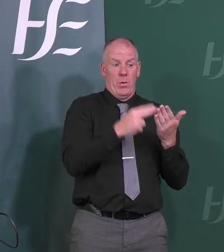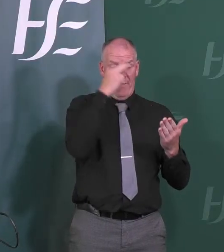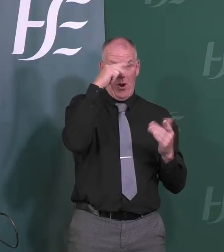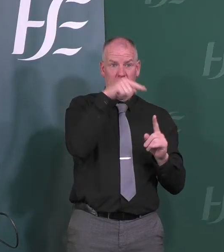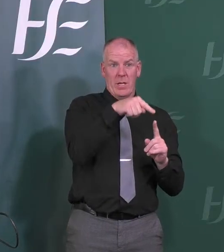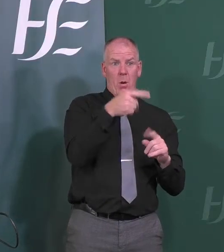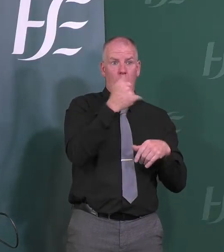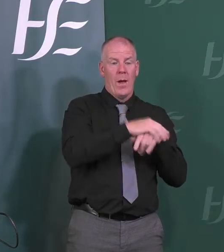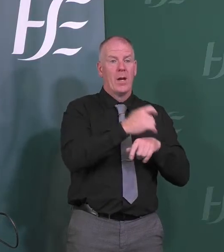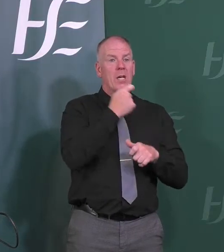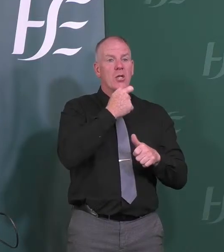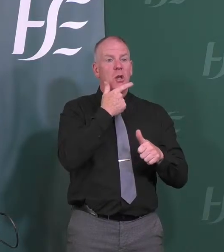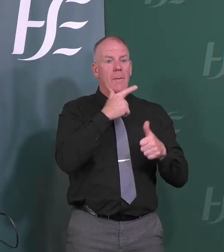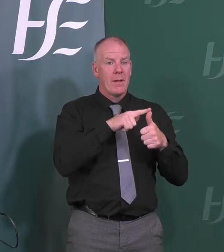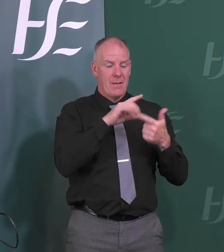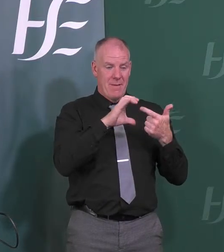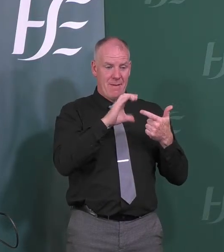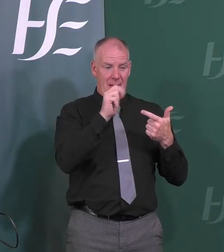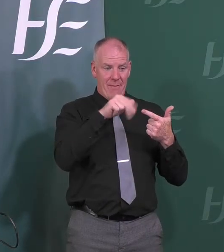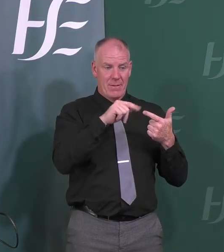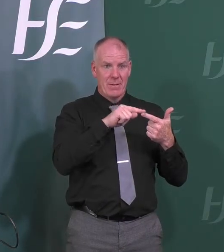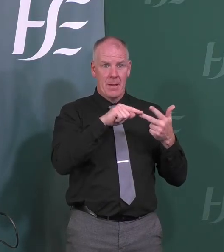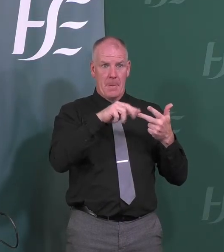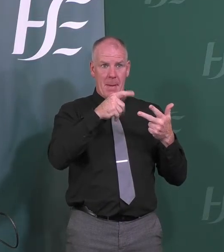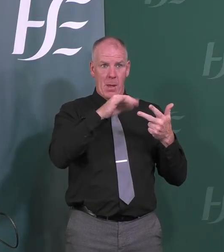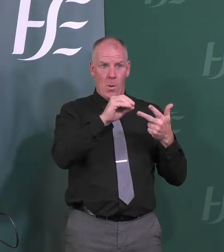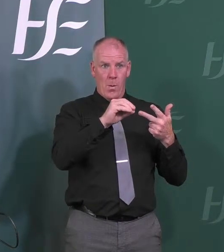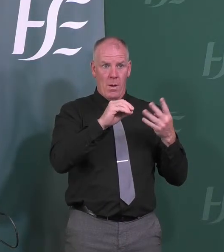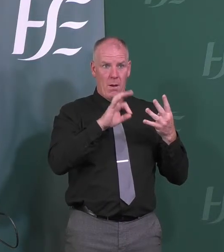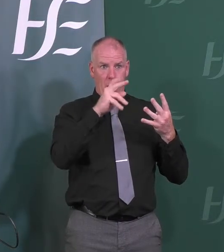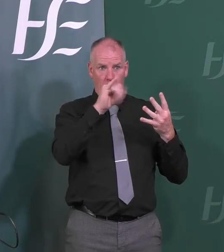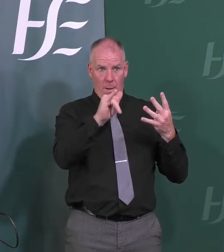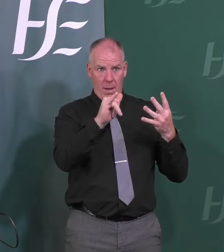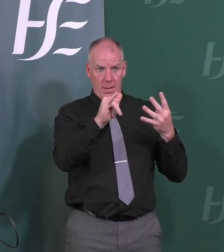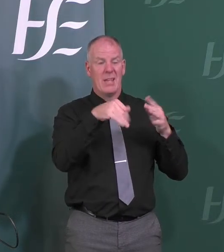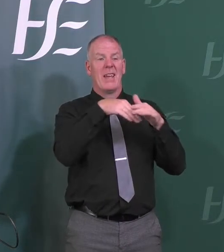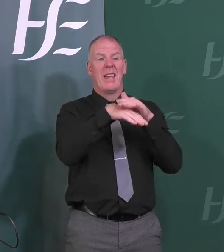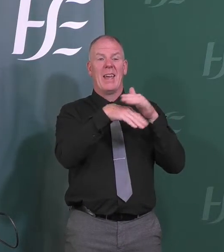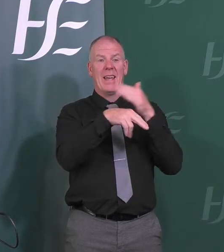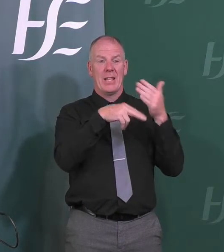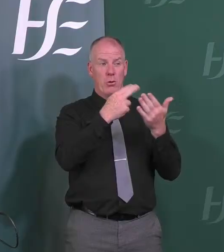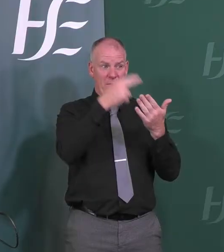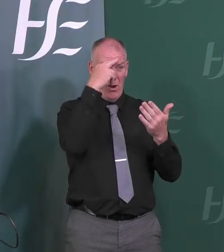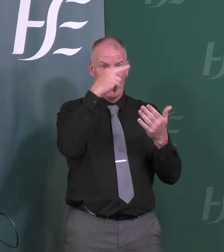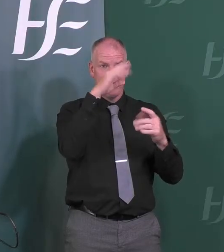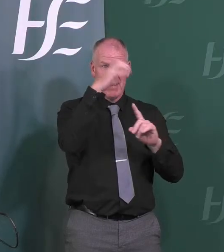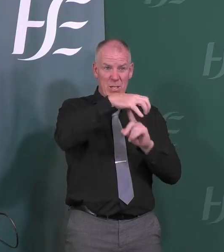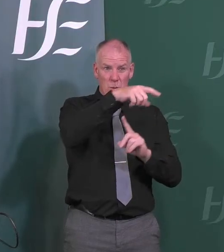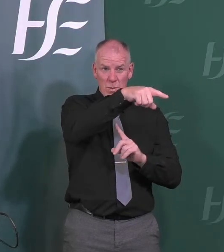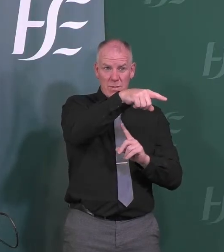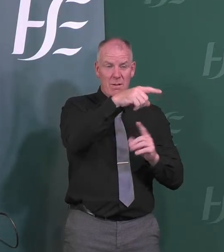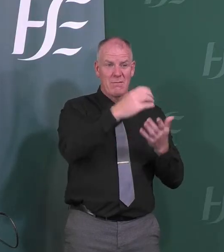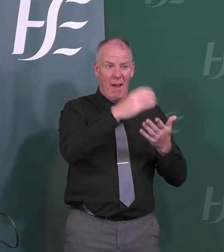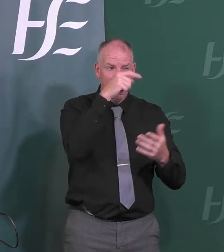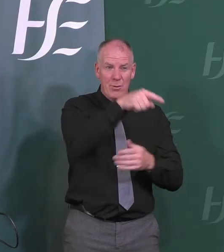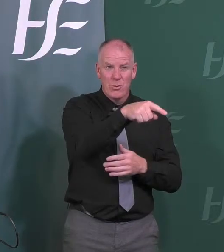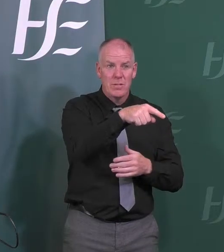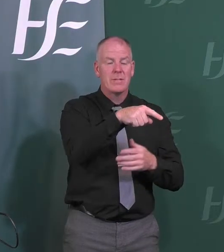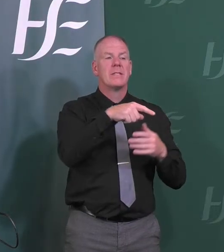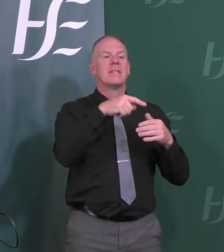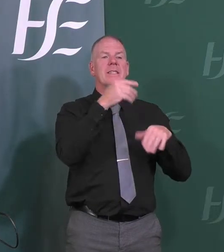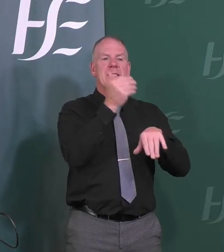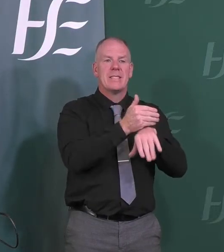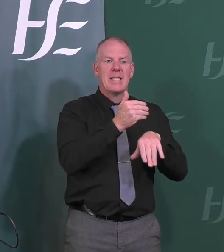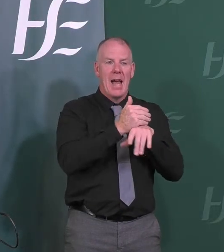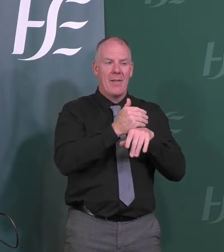Dublin, Cavan, Mayo and Galway. This week we started going into some 3rd level institutions and doing antigen testing in